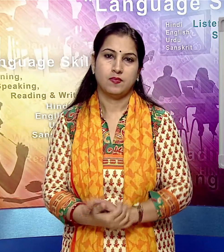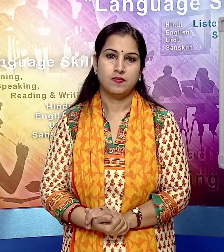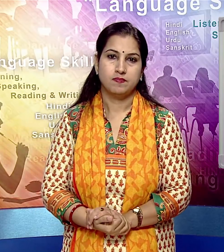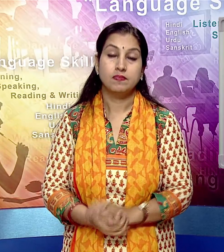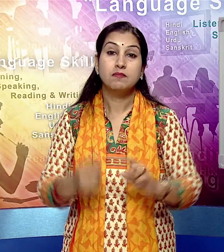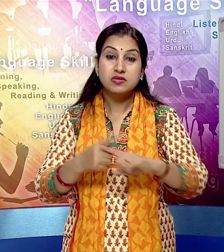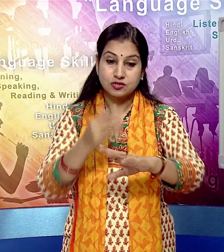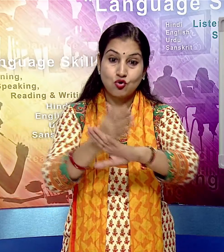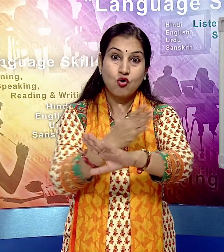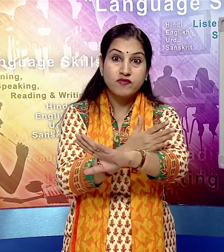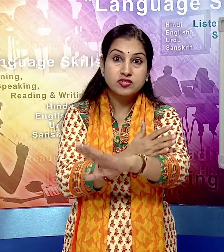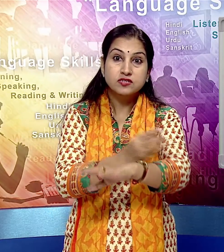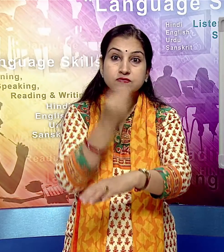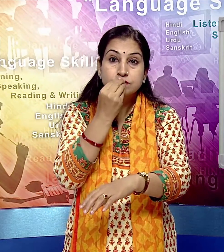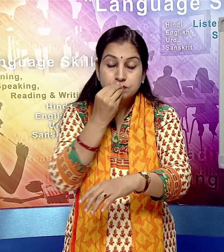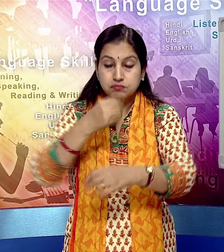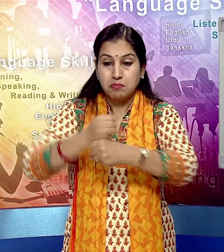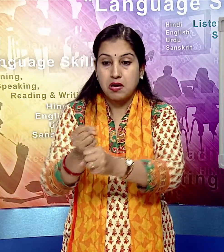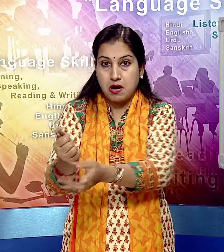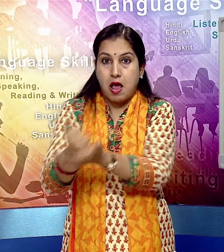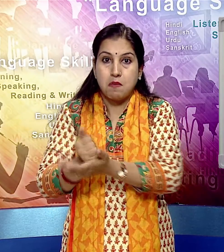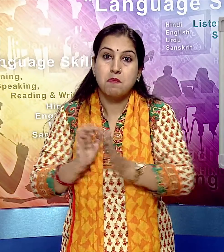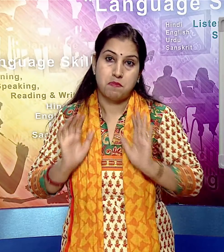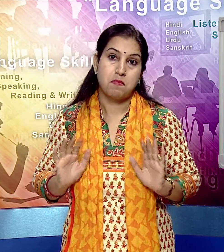and non-vegetarian dishes.